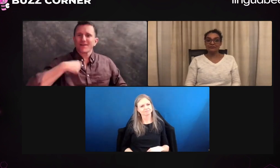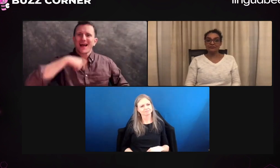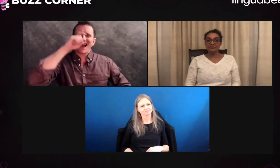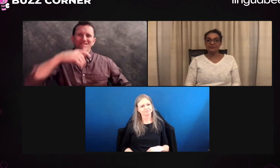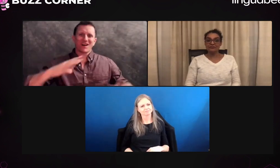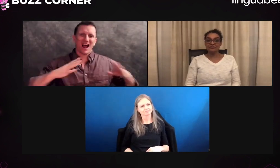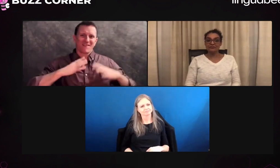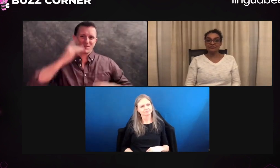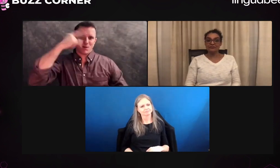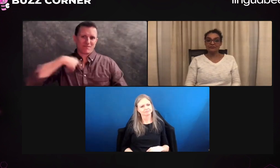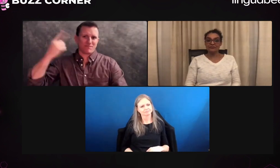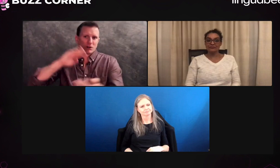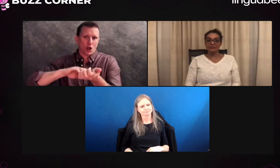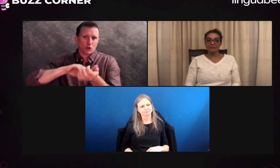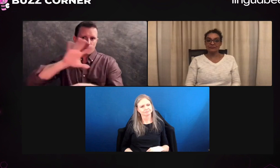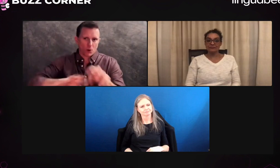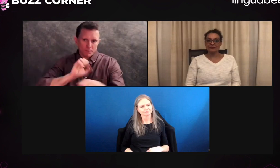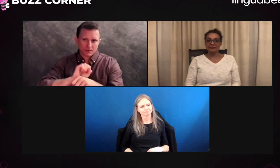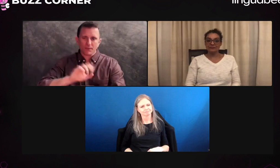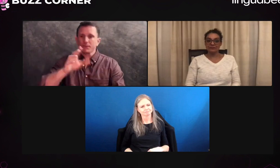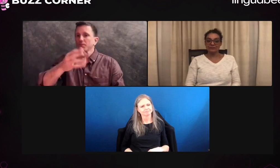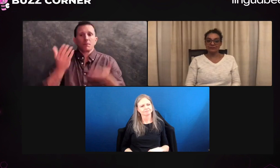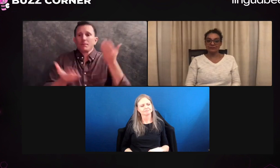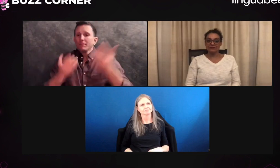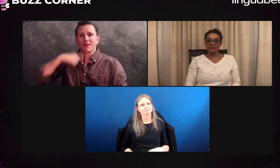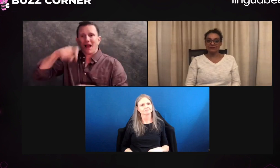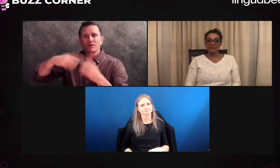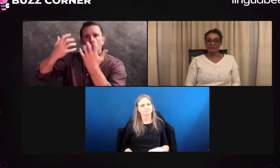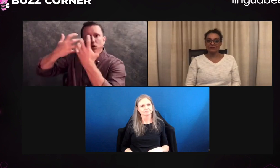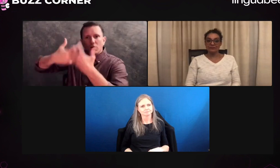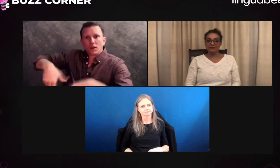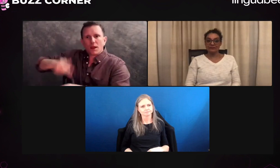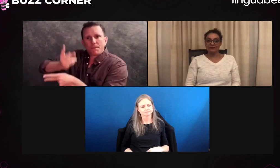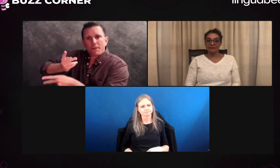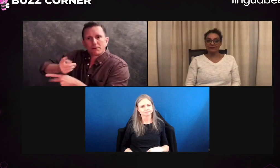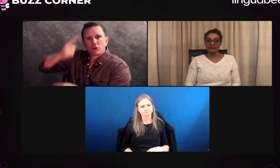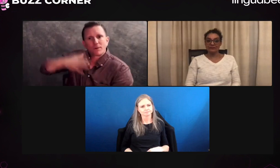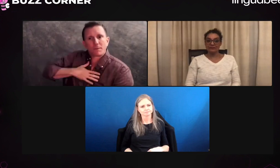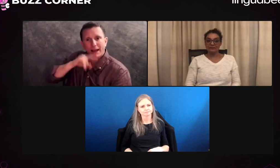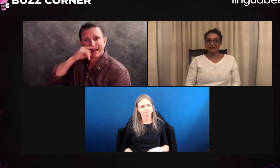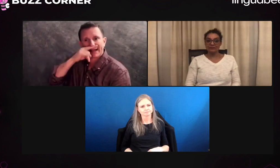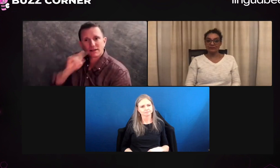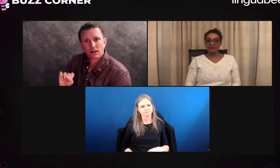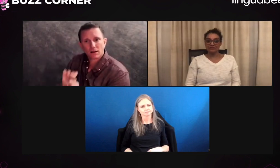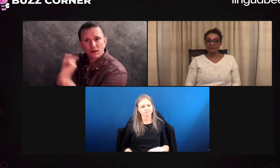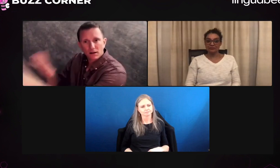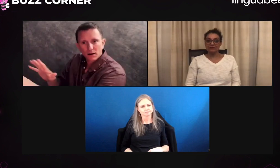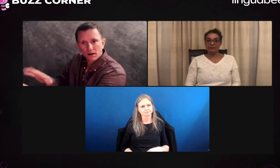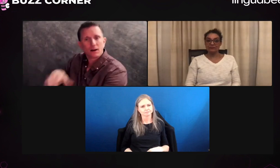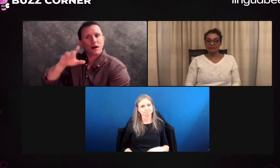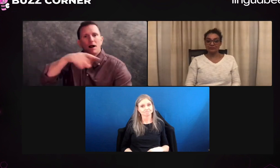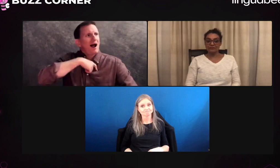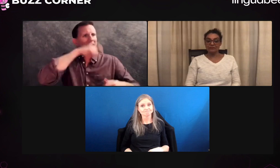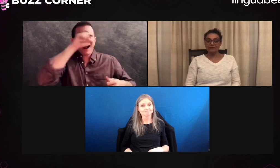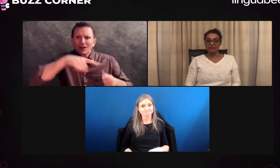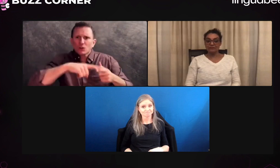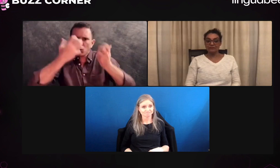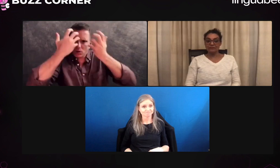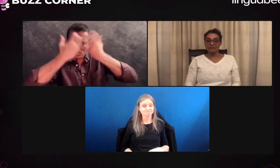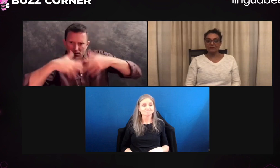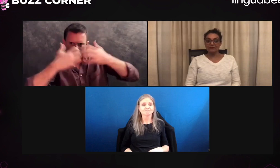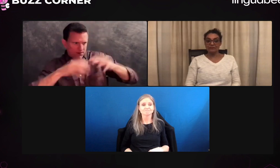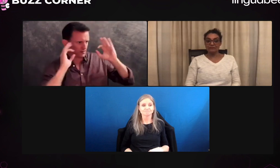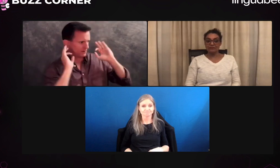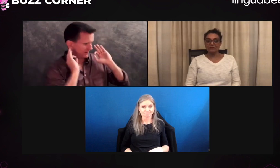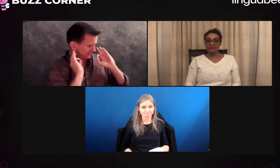Who is it? When are they going to show up? And so I'm telling my boss, I need to be off for 2 hours because I have an appointment. I may have to work out